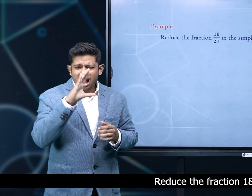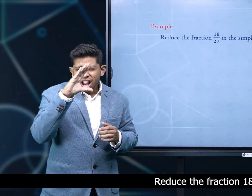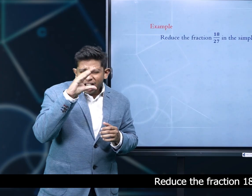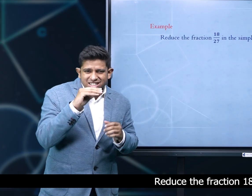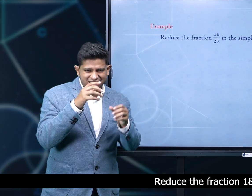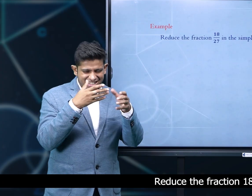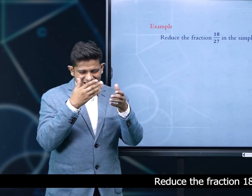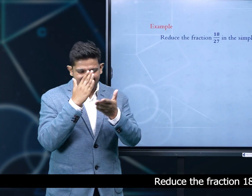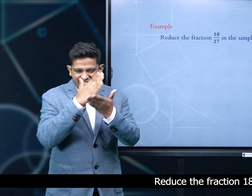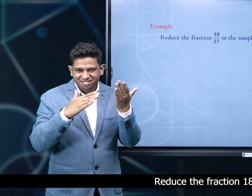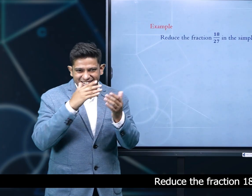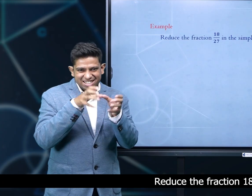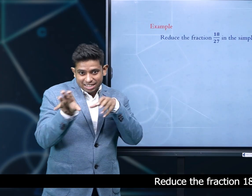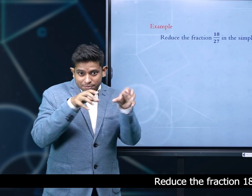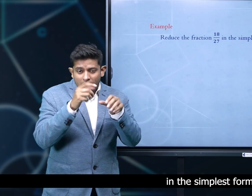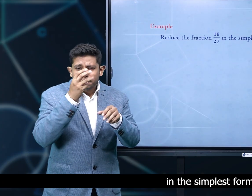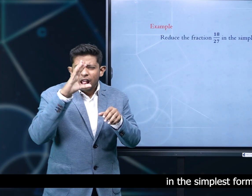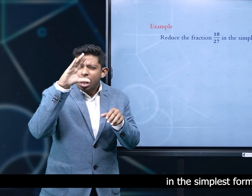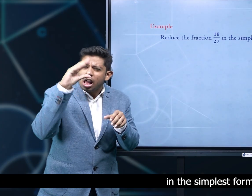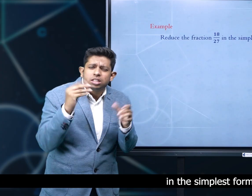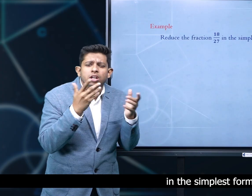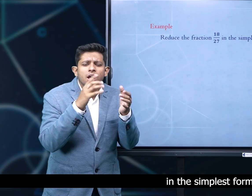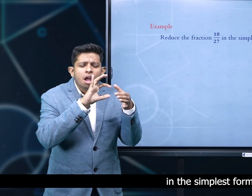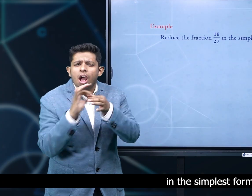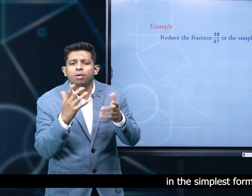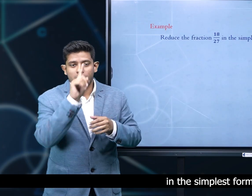Reduce the fraction 18 by 27 in the simplest form.